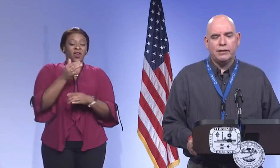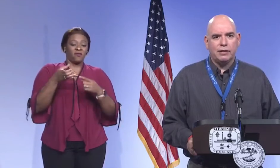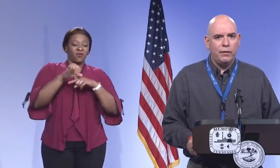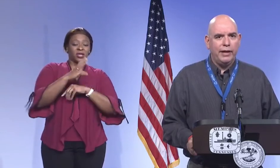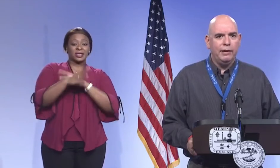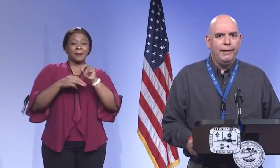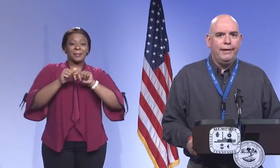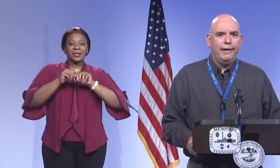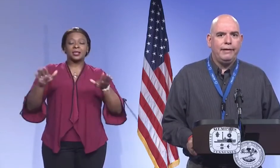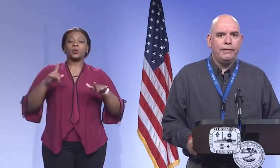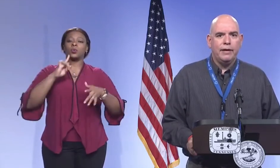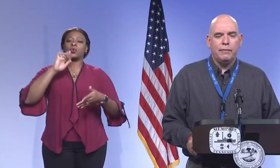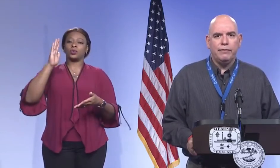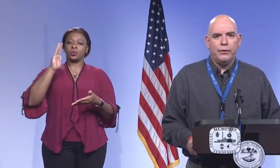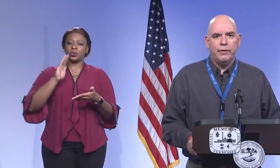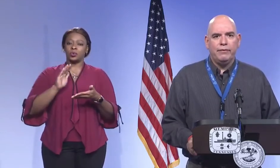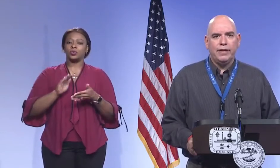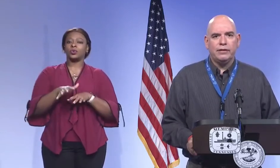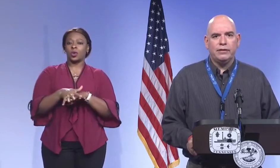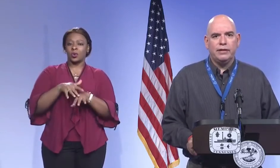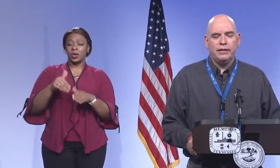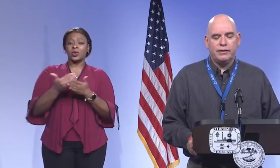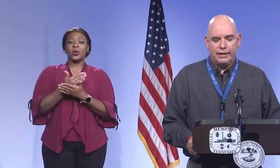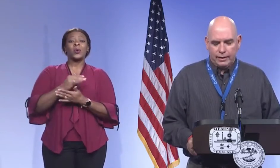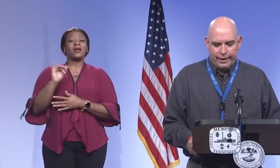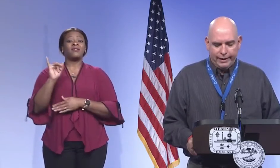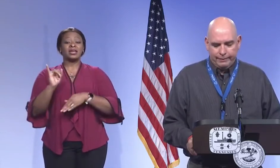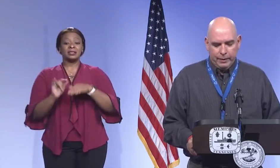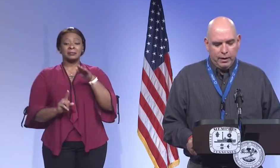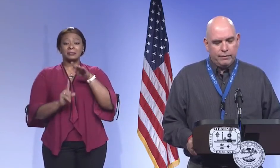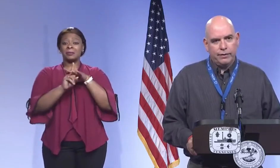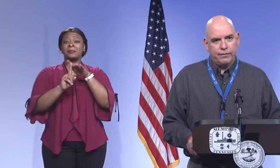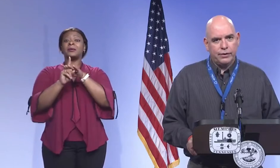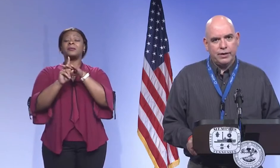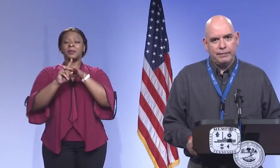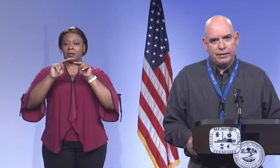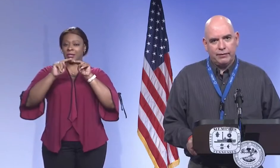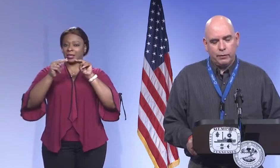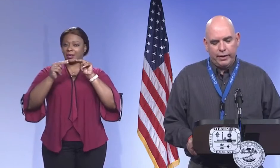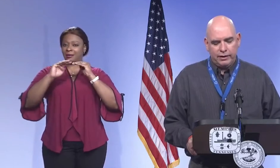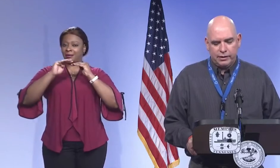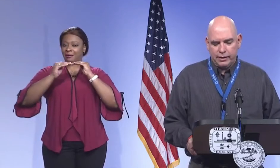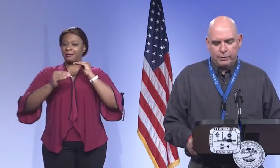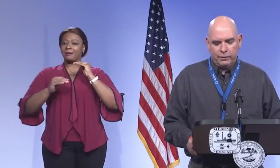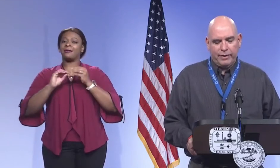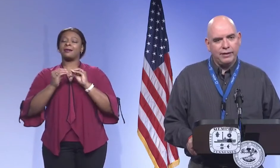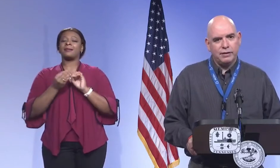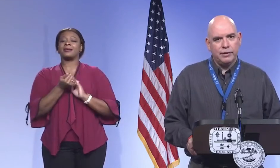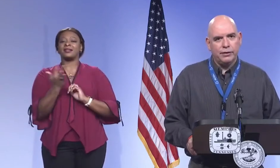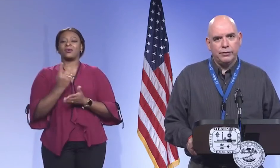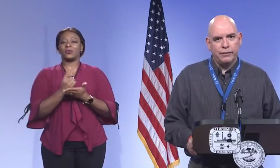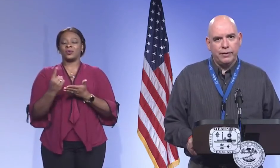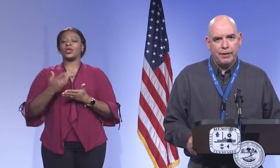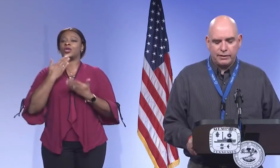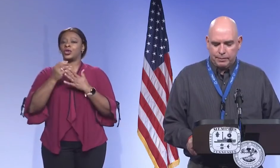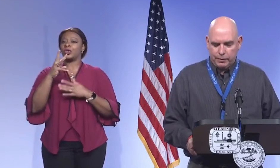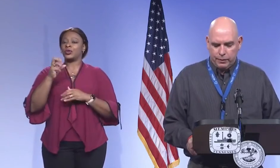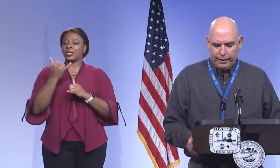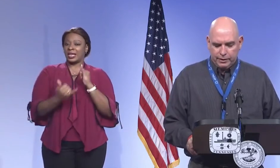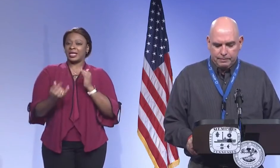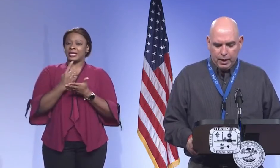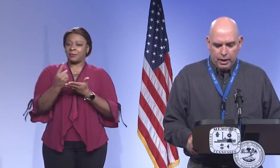is slowing and the number of new infections is declining. For the first time in several weeks, we've had some good news over the past